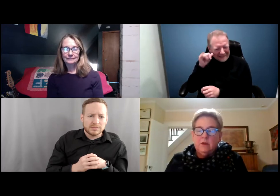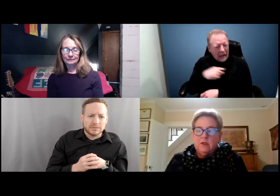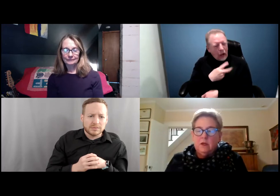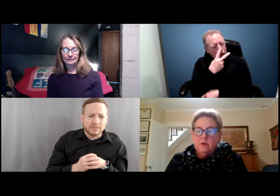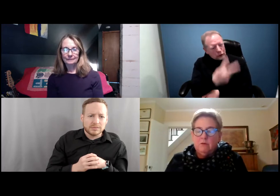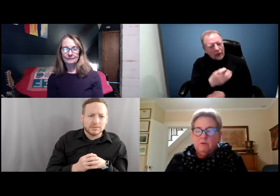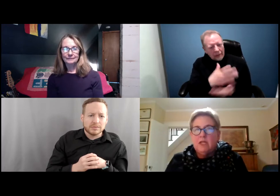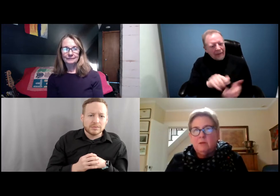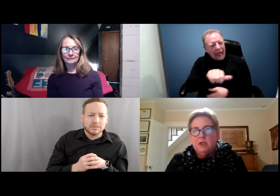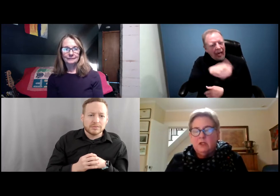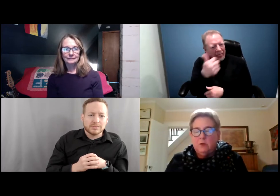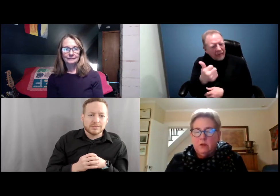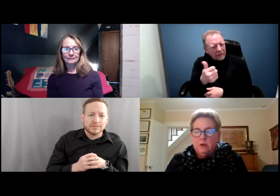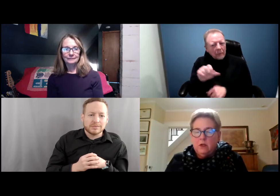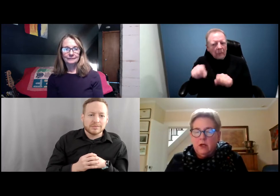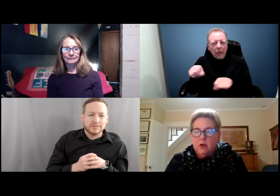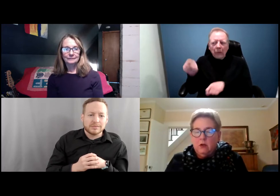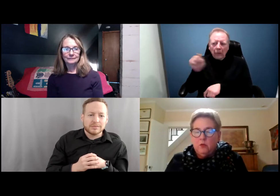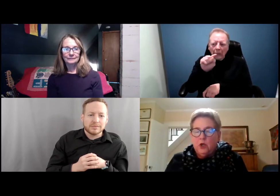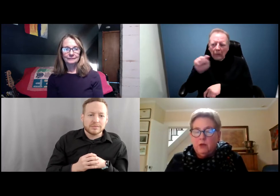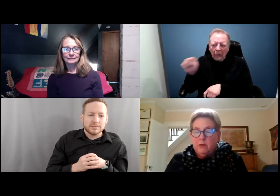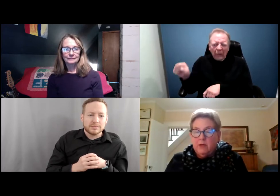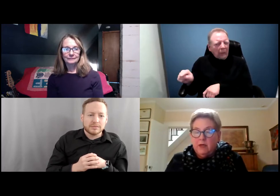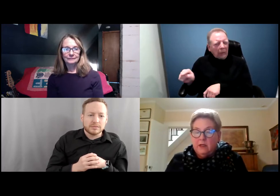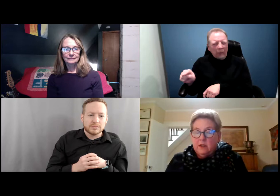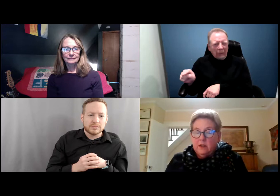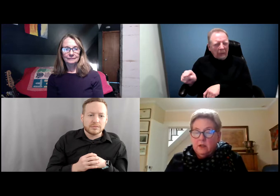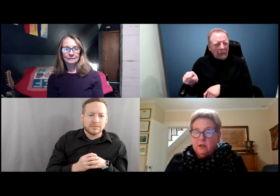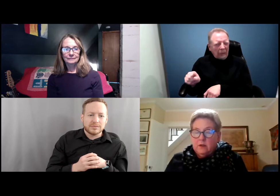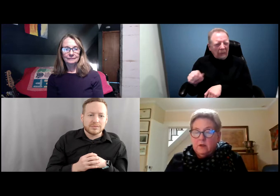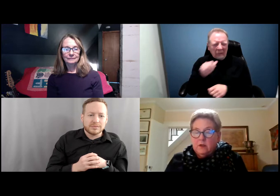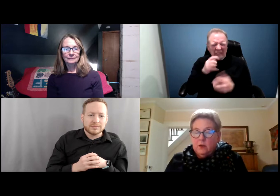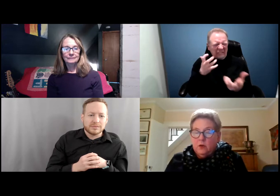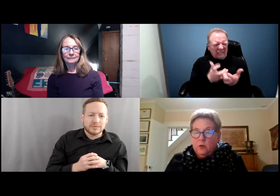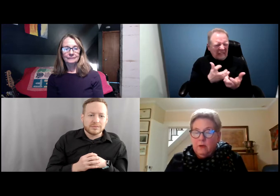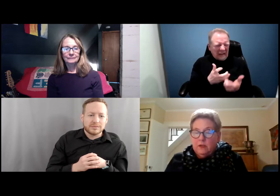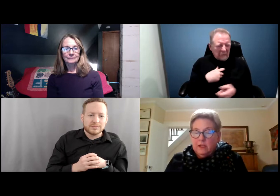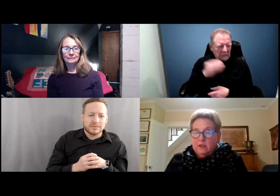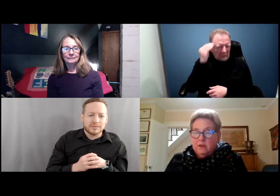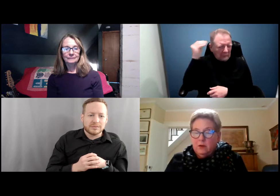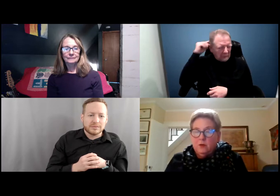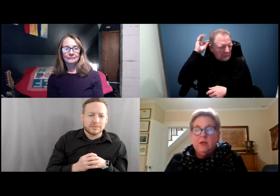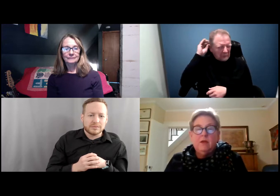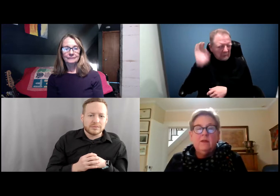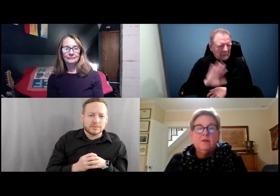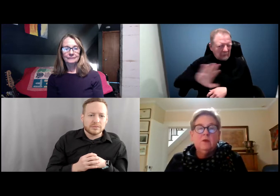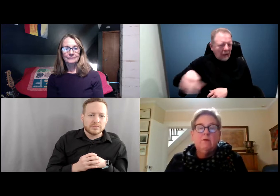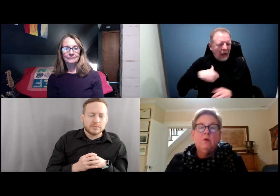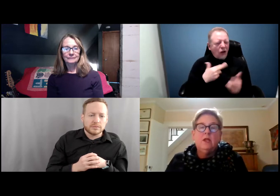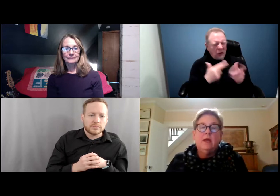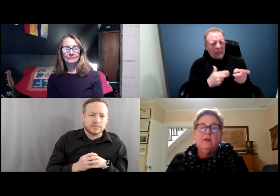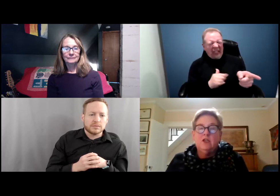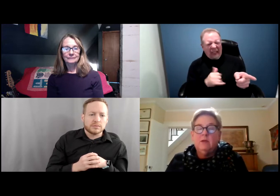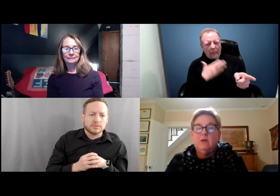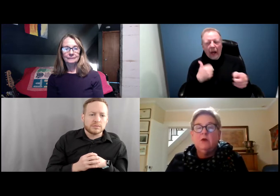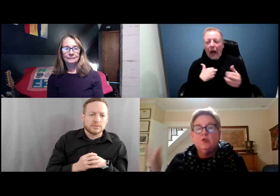of the others possibilities that were not at all workable in my mind. So I would like to both recommend this to